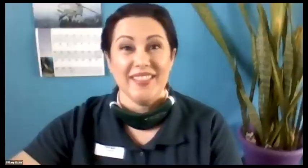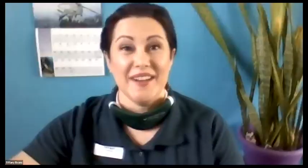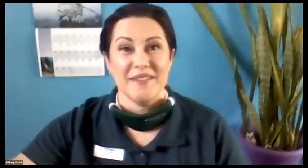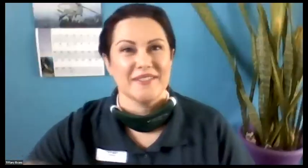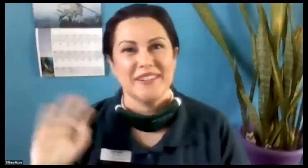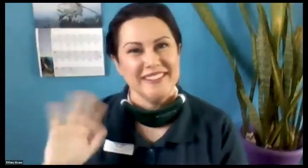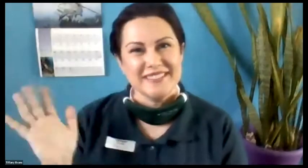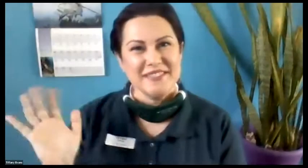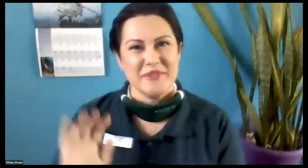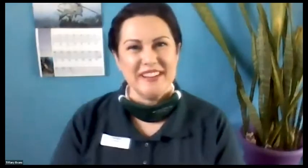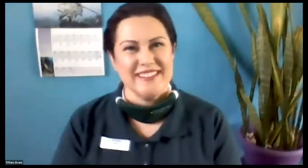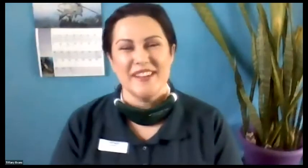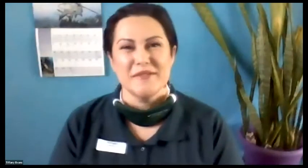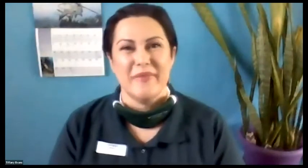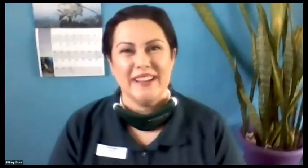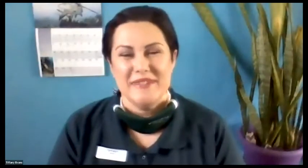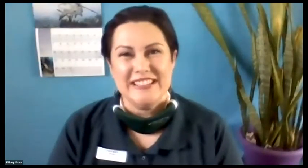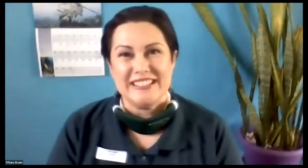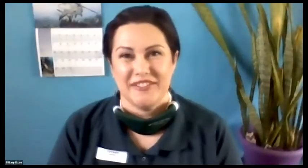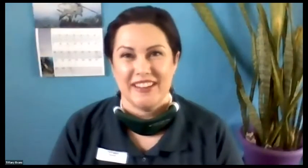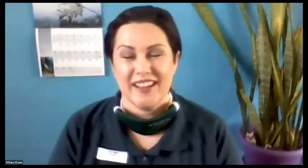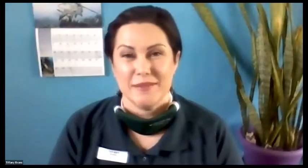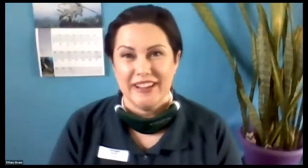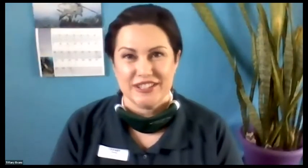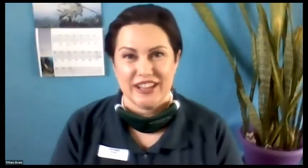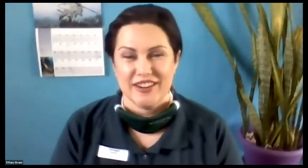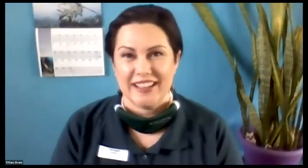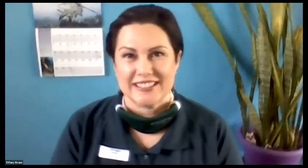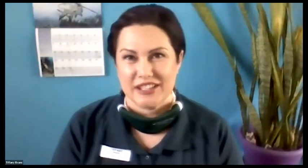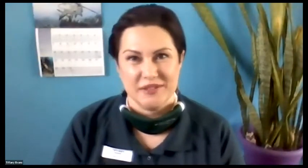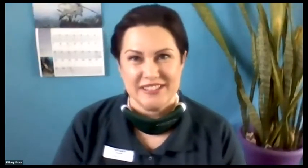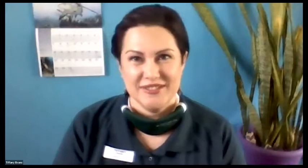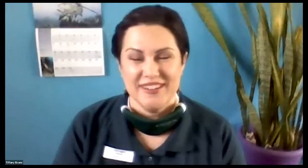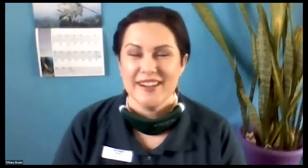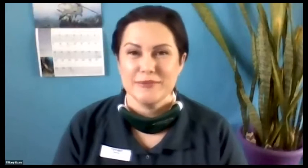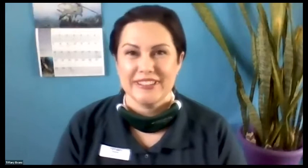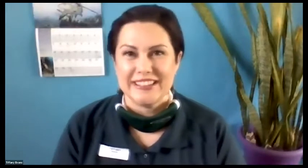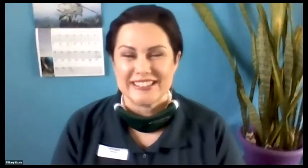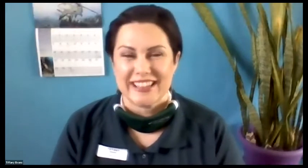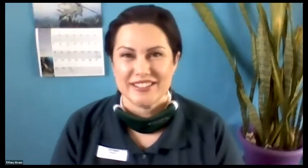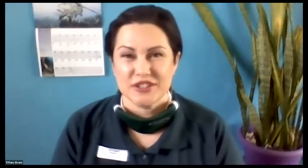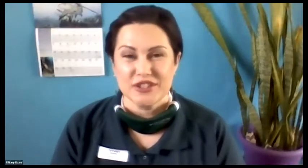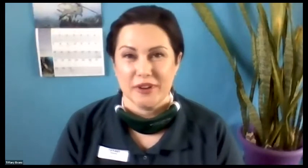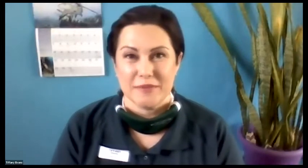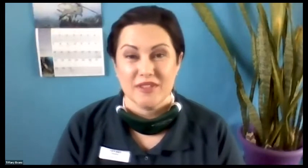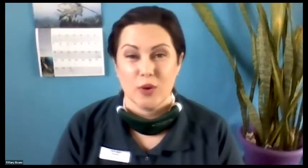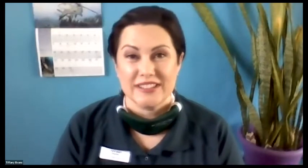Hello, everyone. Good morning. My name is Tiffany, and I'm an educator at the St. Louis Zoo. I'm really excited that you're joining me for